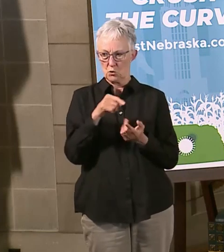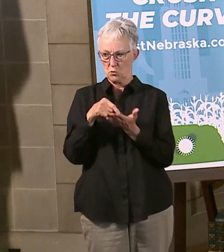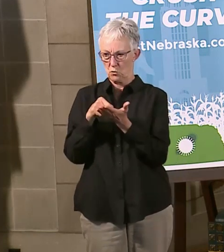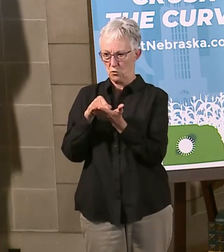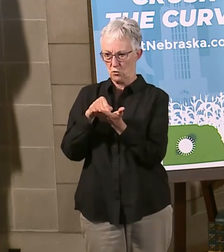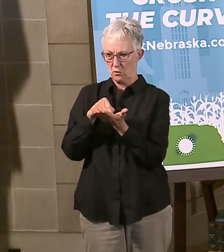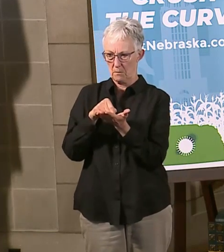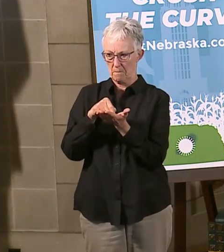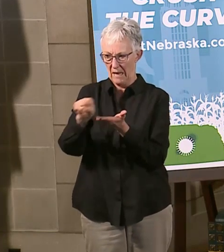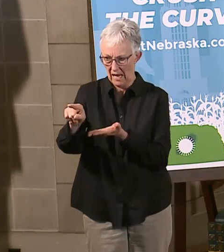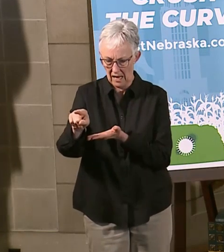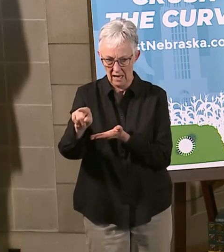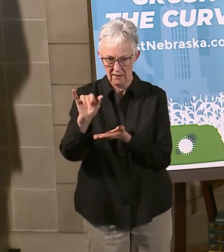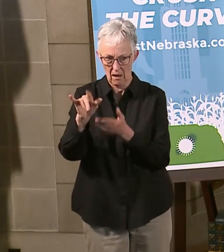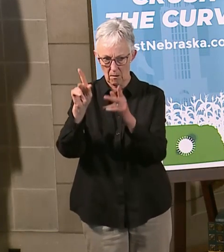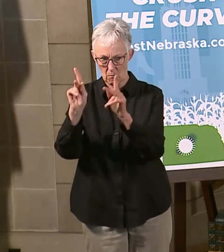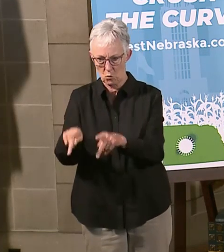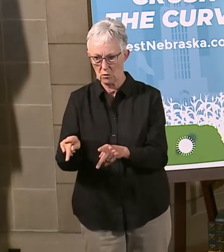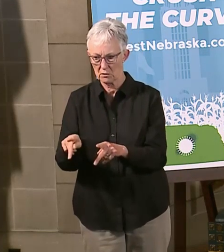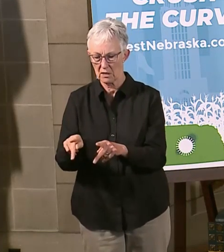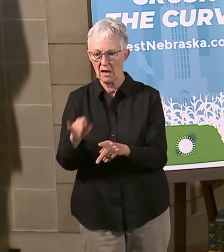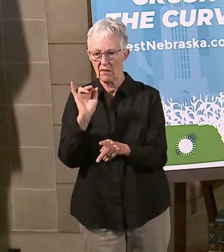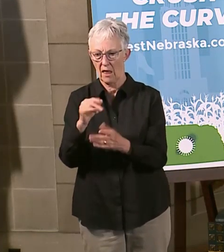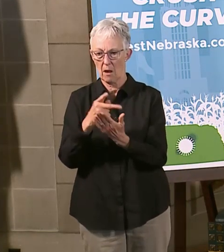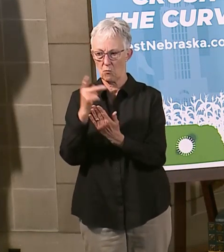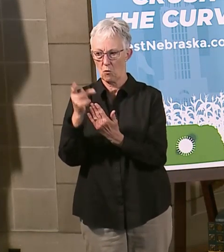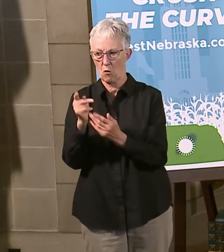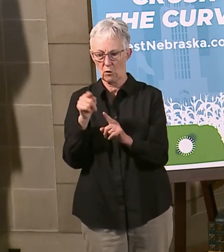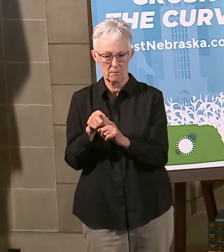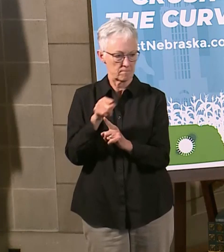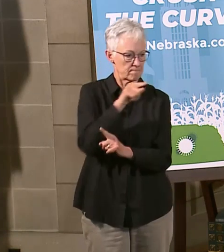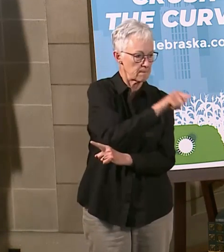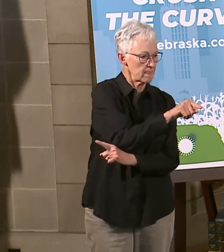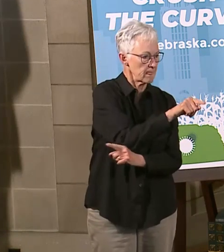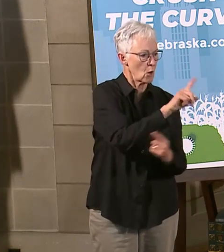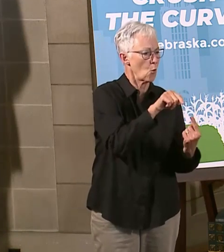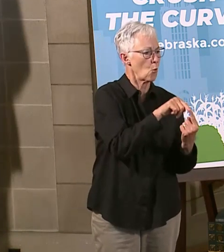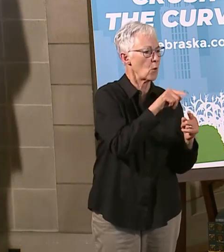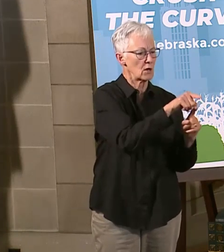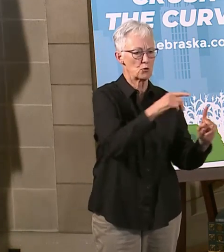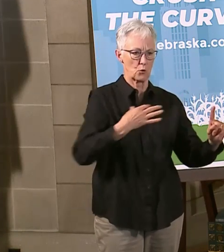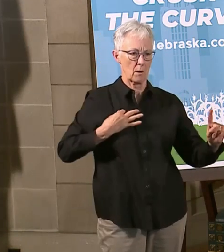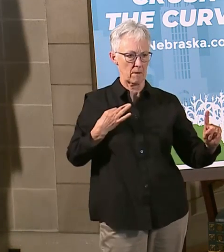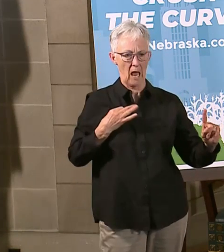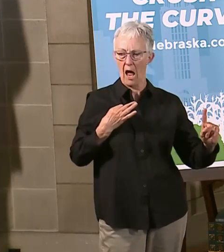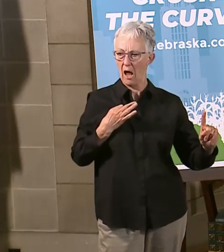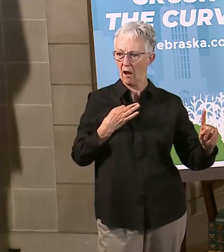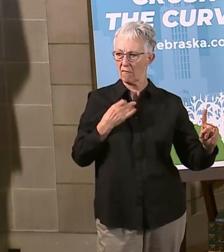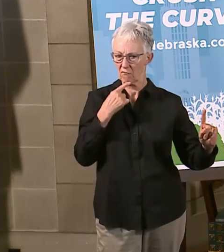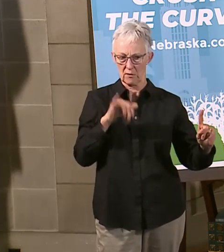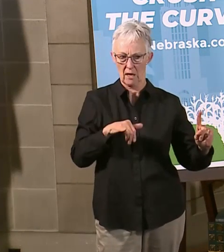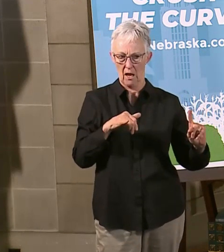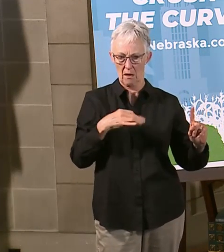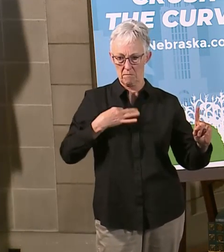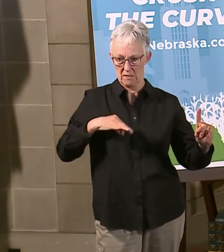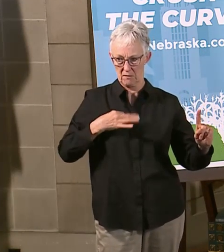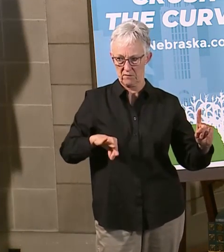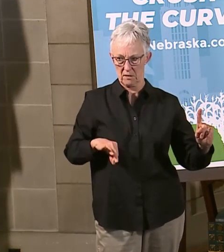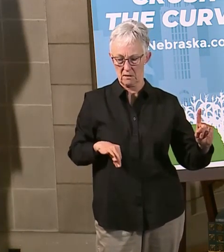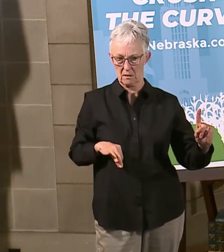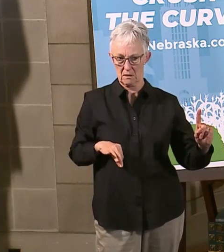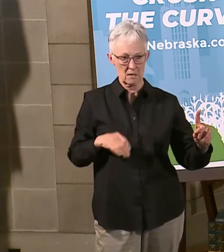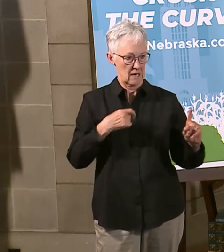at when that individual made their application for benefits. That number, according to